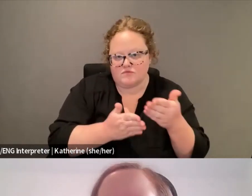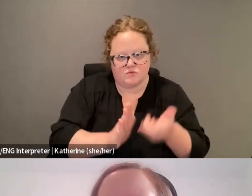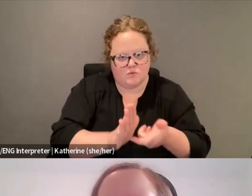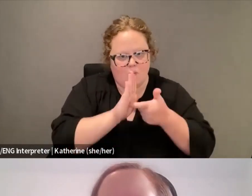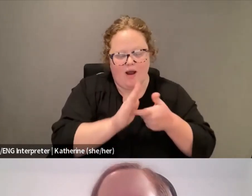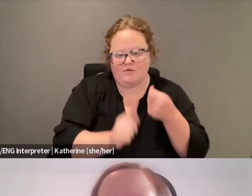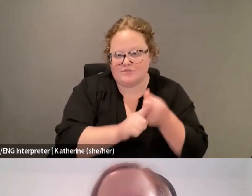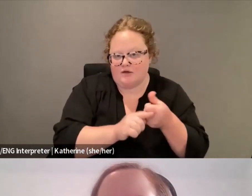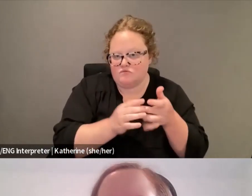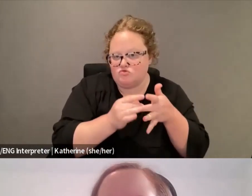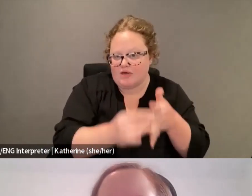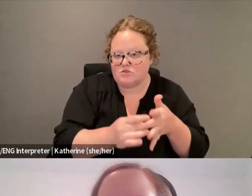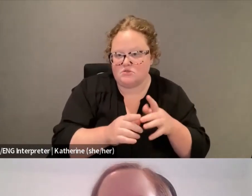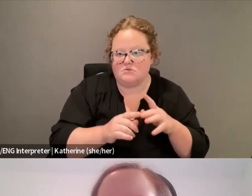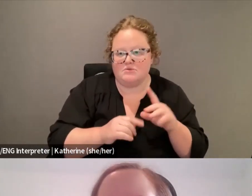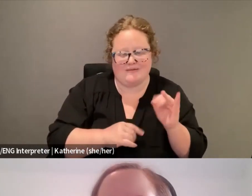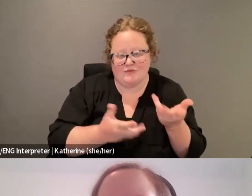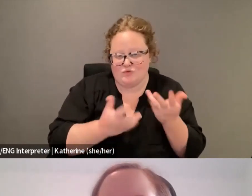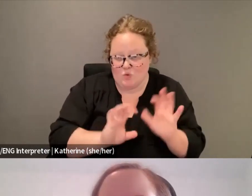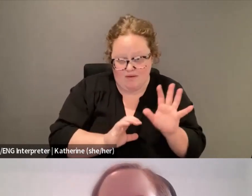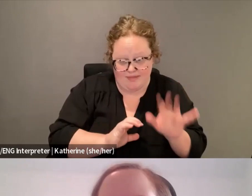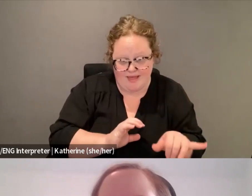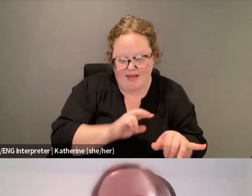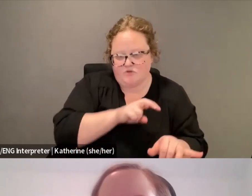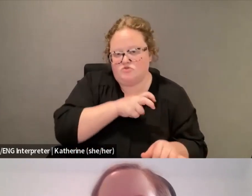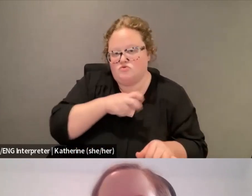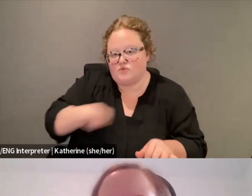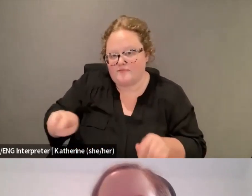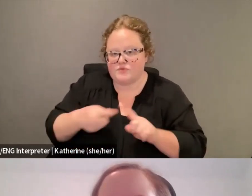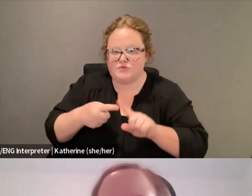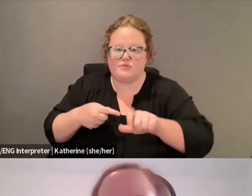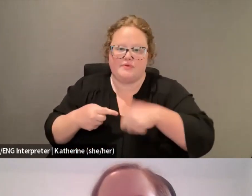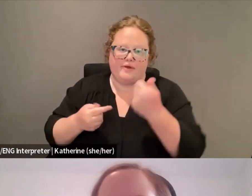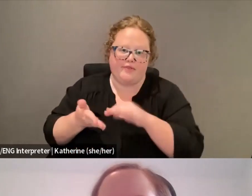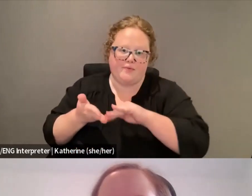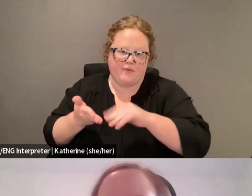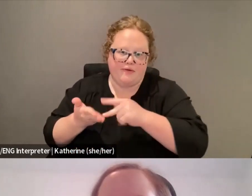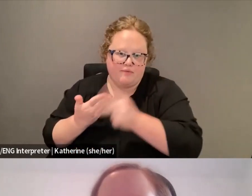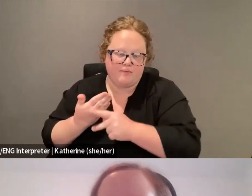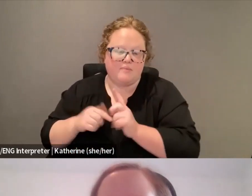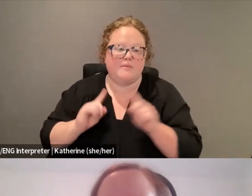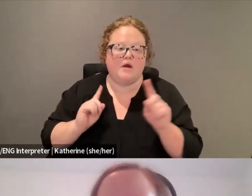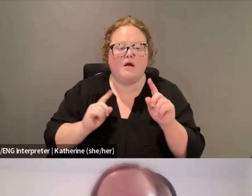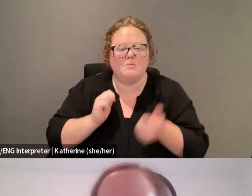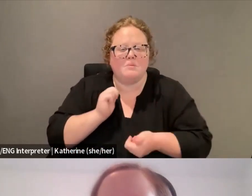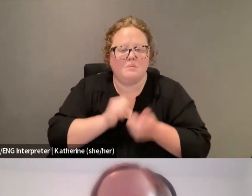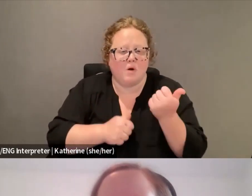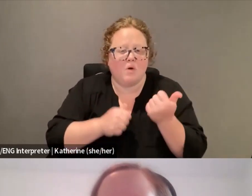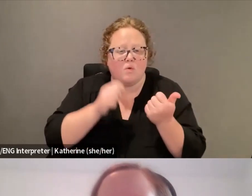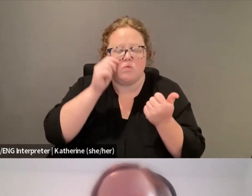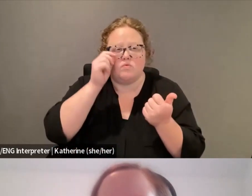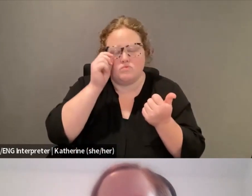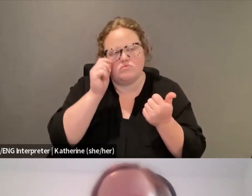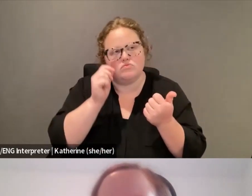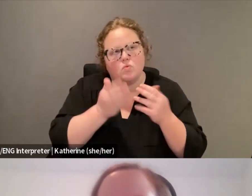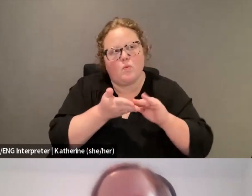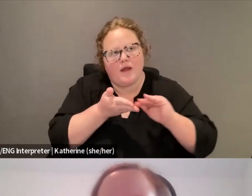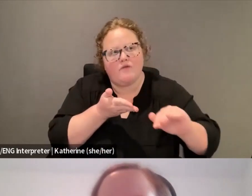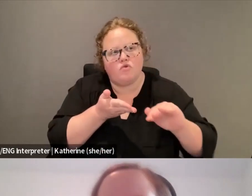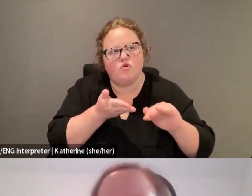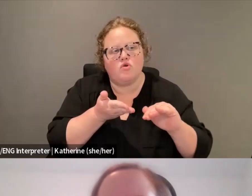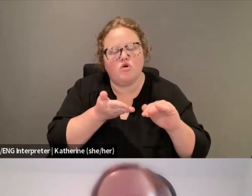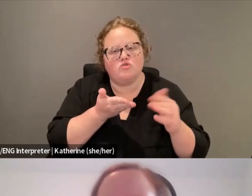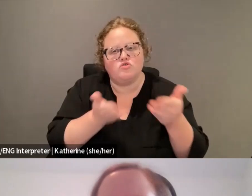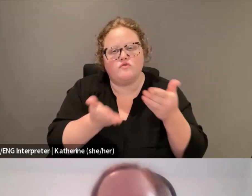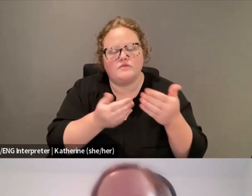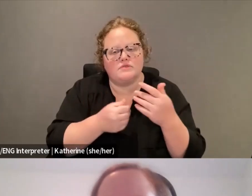self-direct your services, you get moved to a different waiver. But for the most part, most of the waivers we see now say, okay,